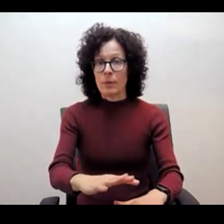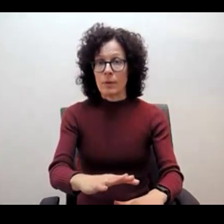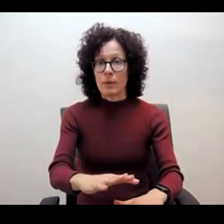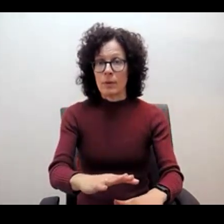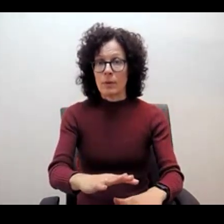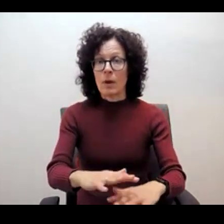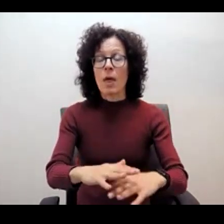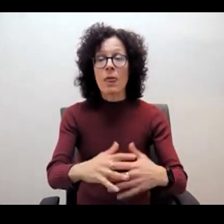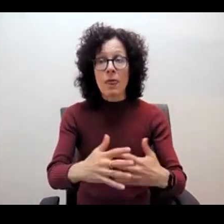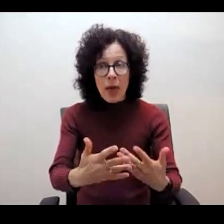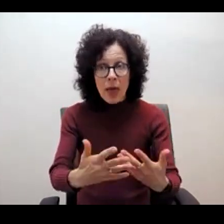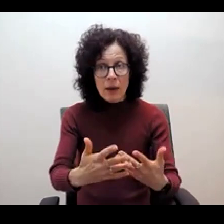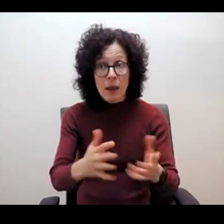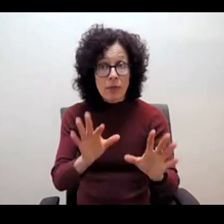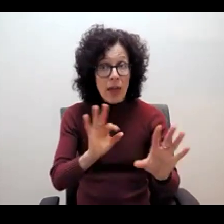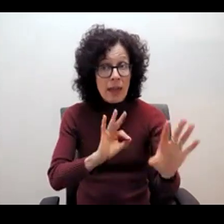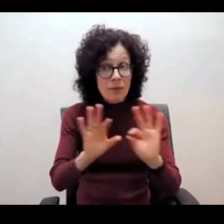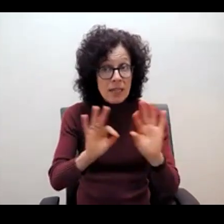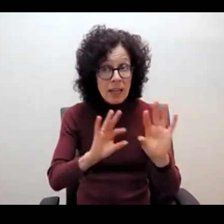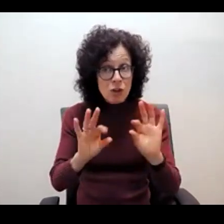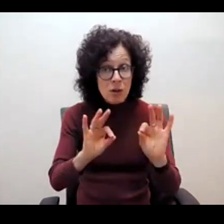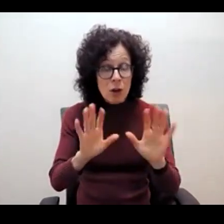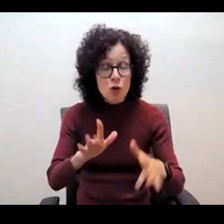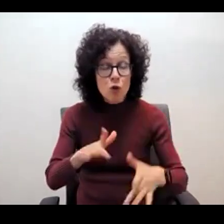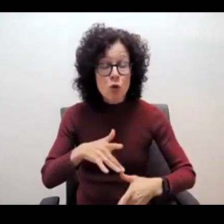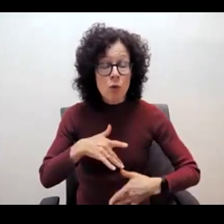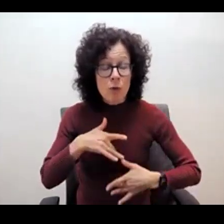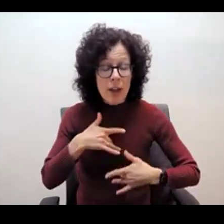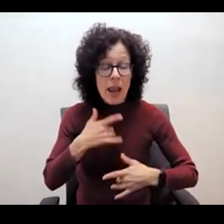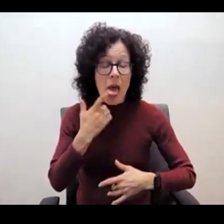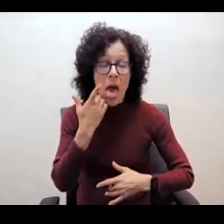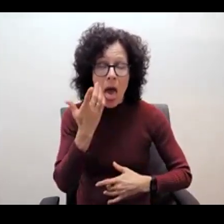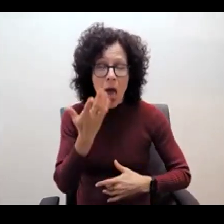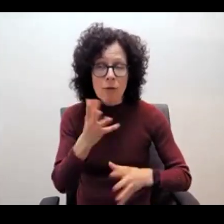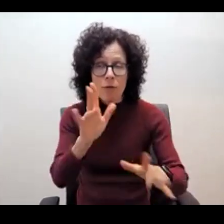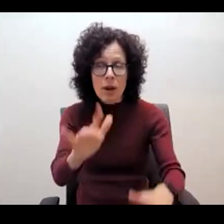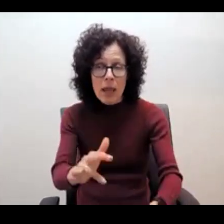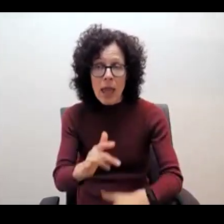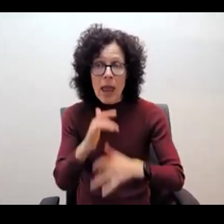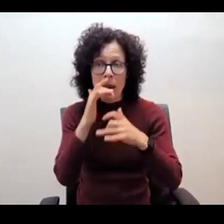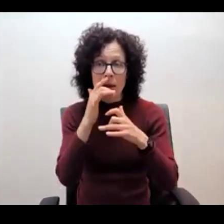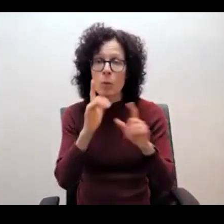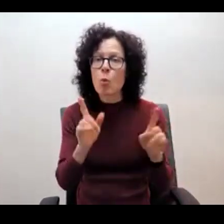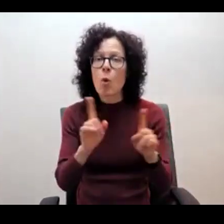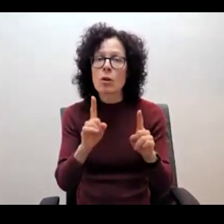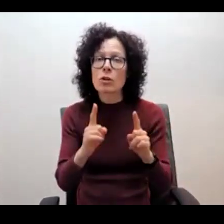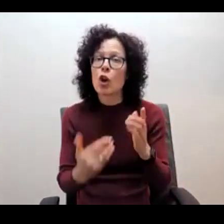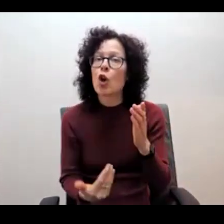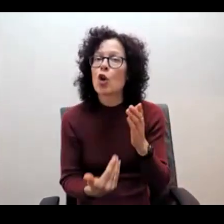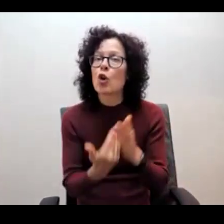And an invitation to feel every in-breath as new energy arriving.